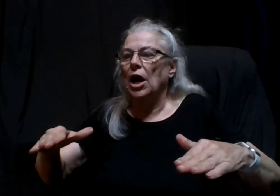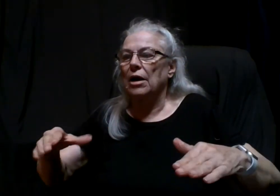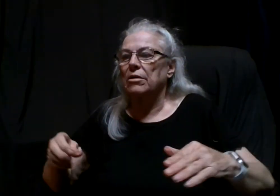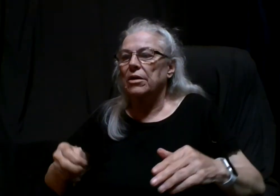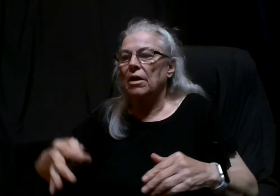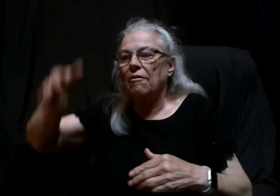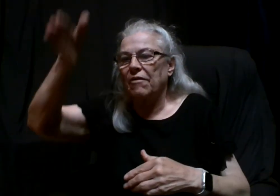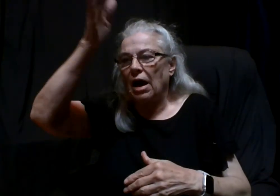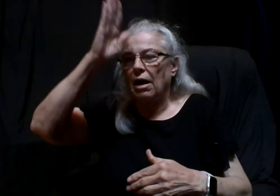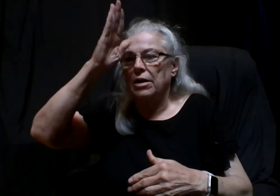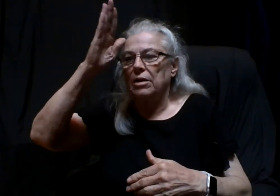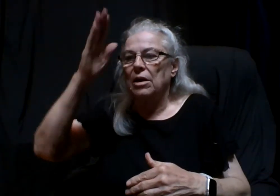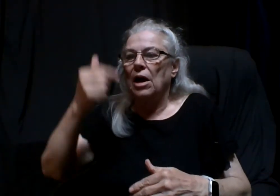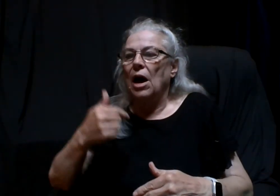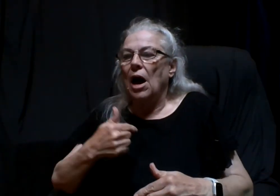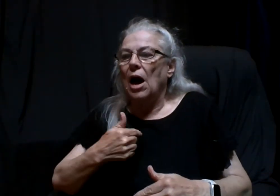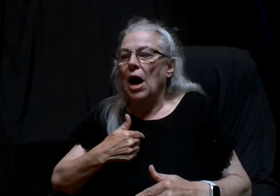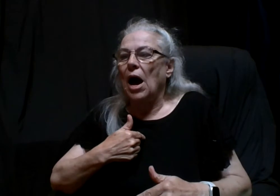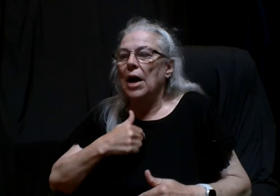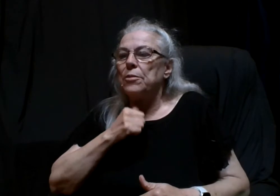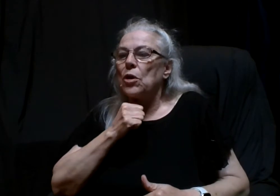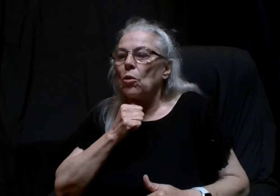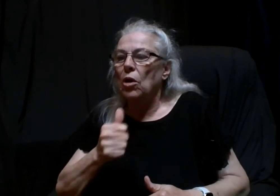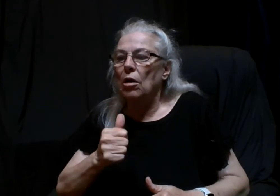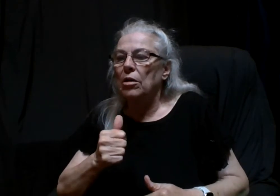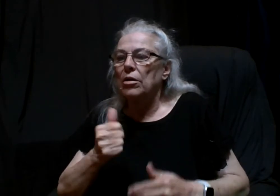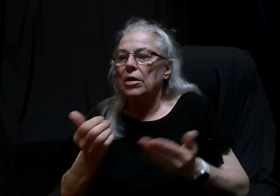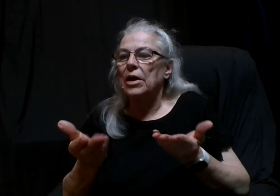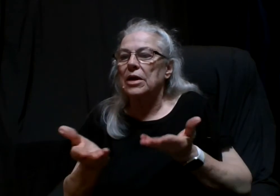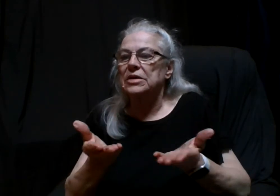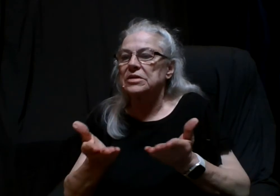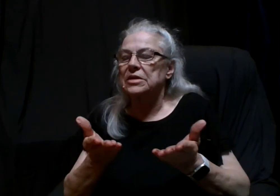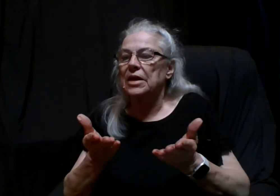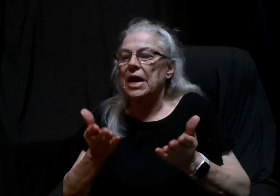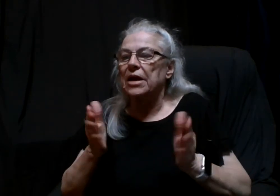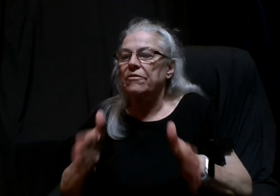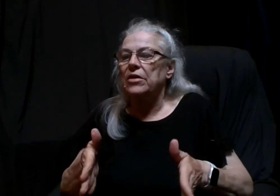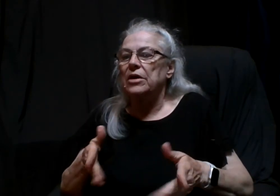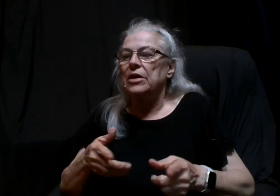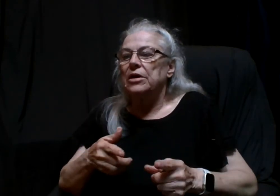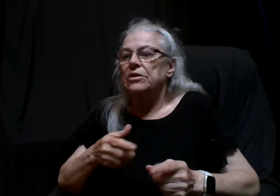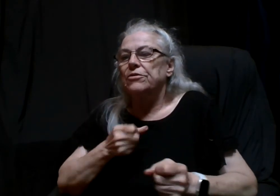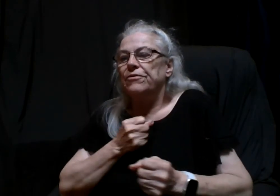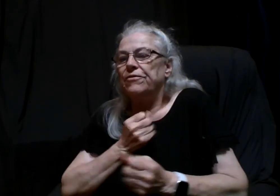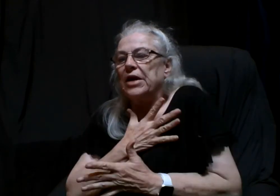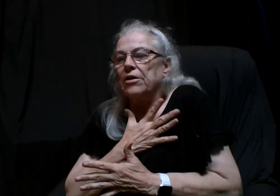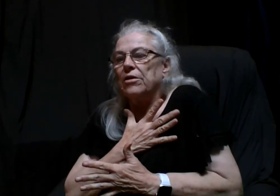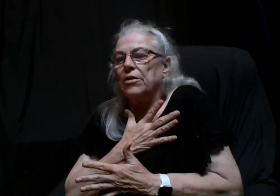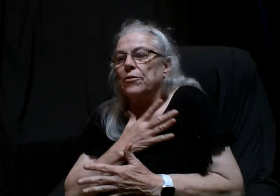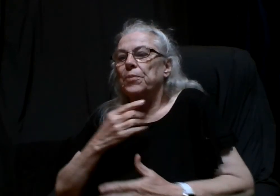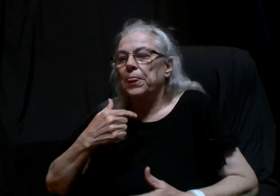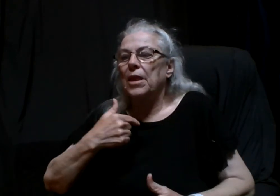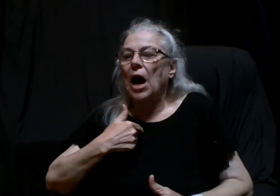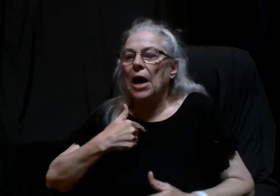child of God. I'm no longer a slave to fear. I'm